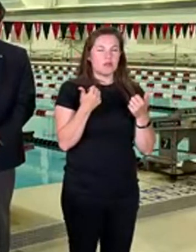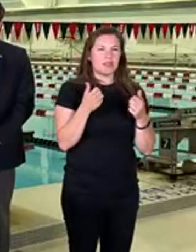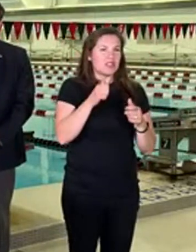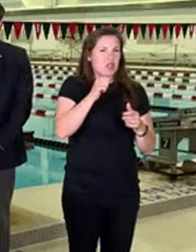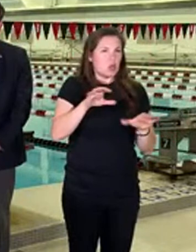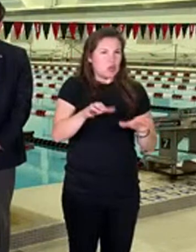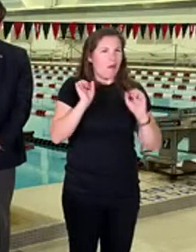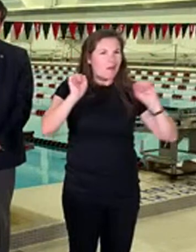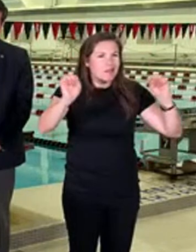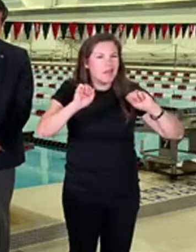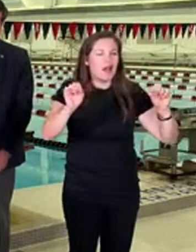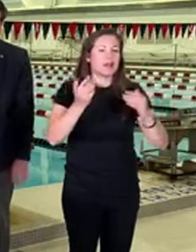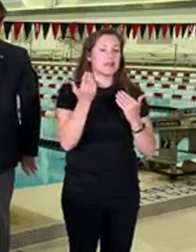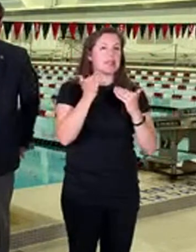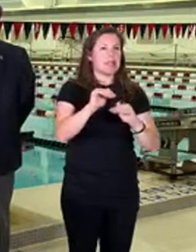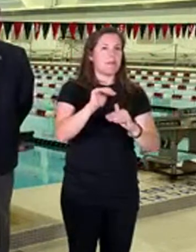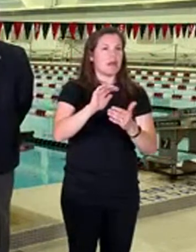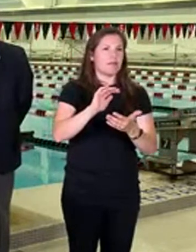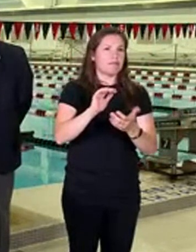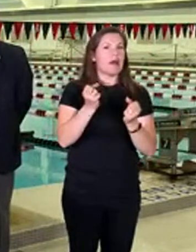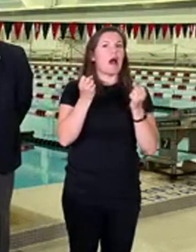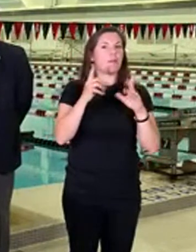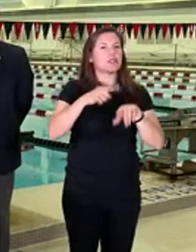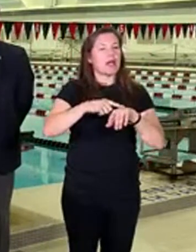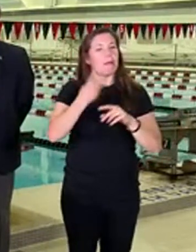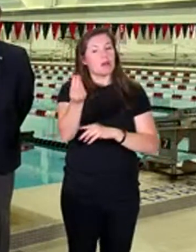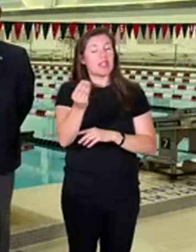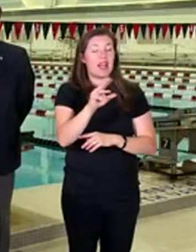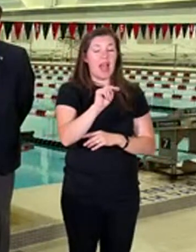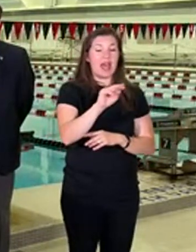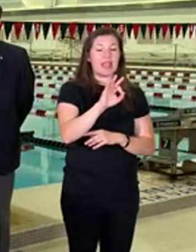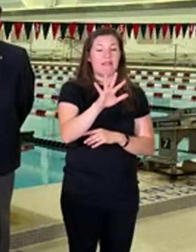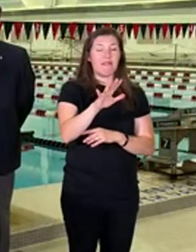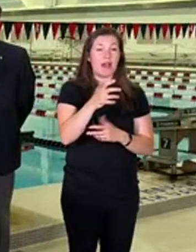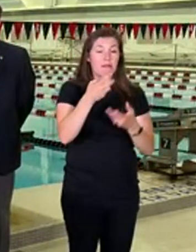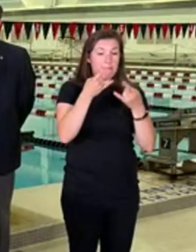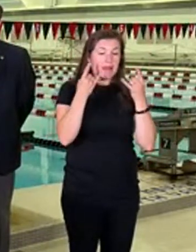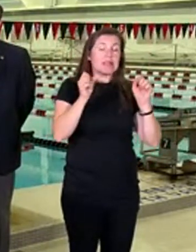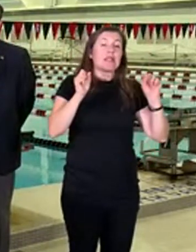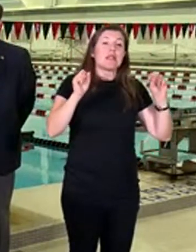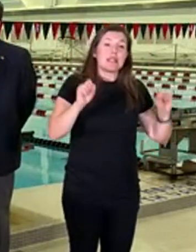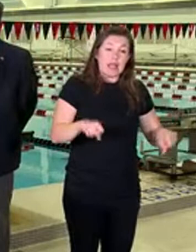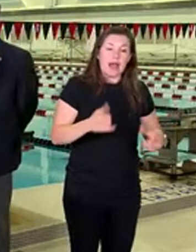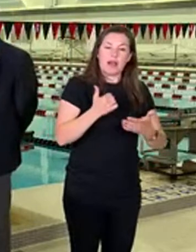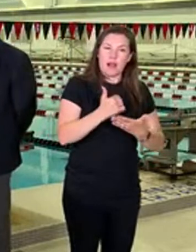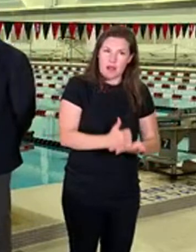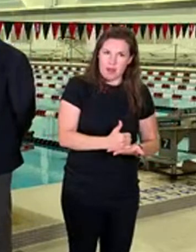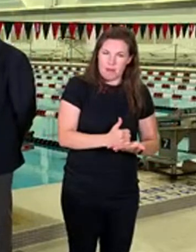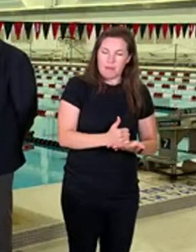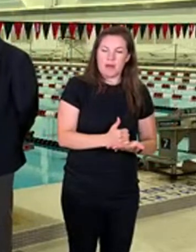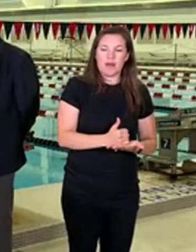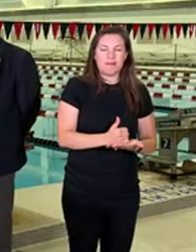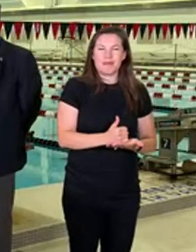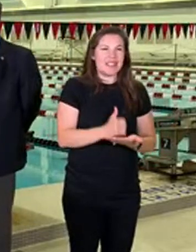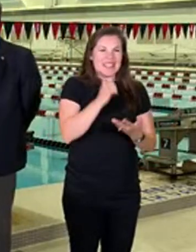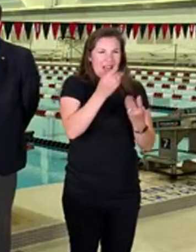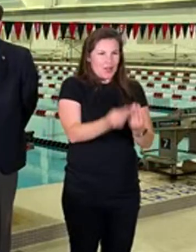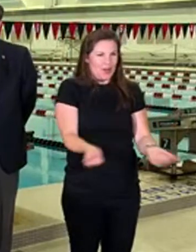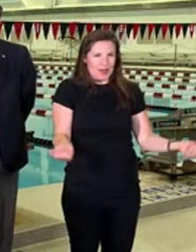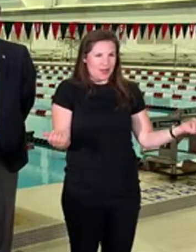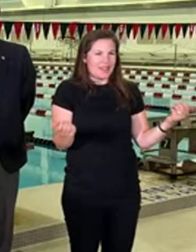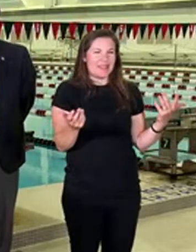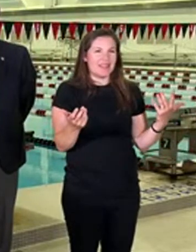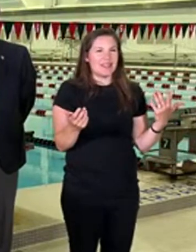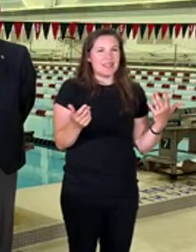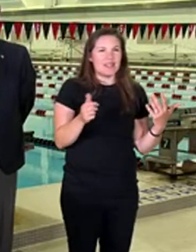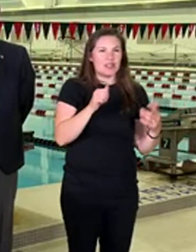strenuous activity and limit the amount of time. N95 masks can help, although it's it's not a cure-all, and don't